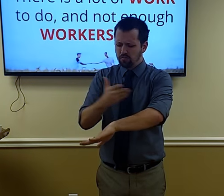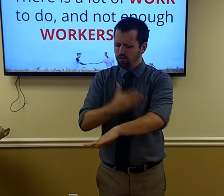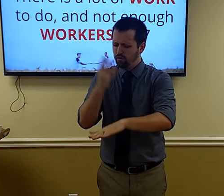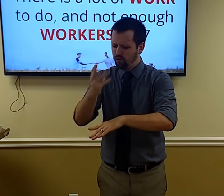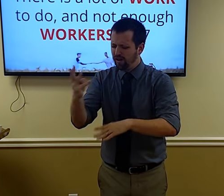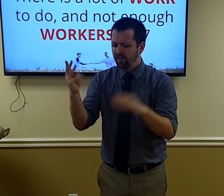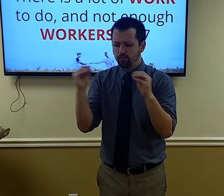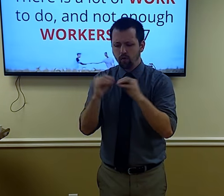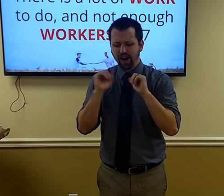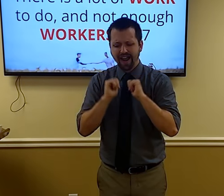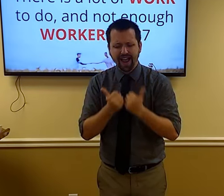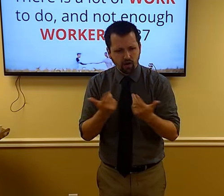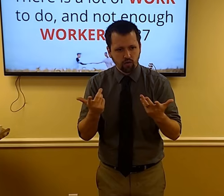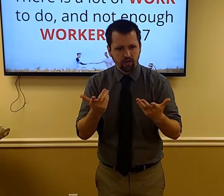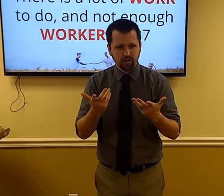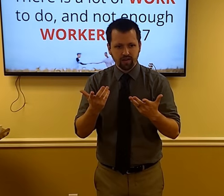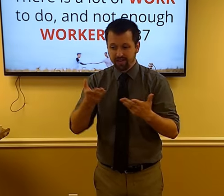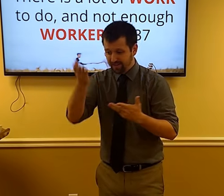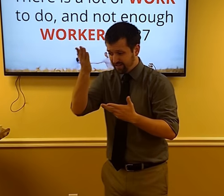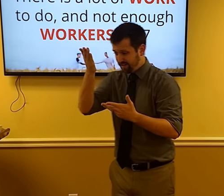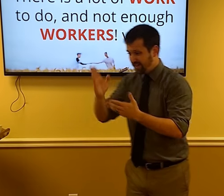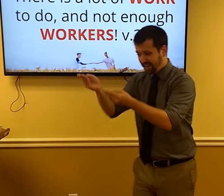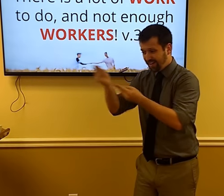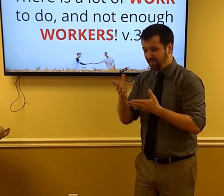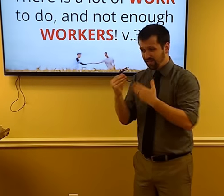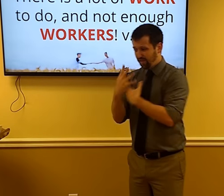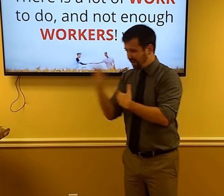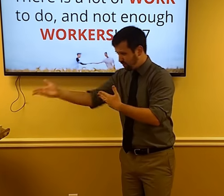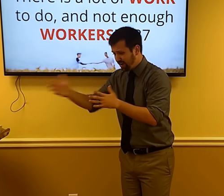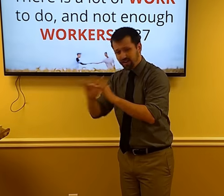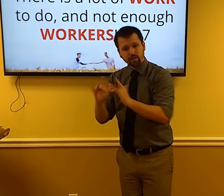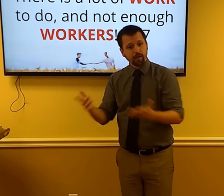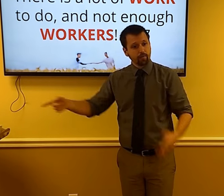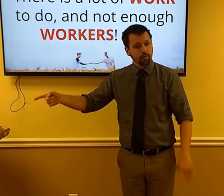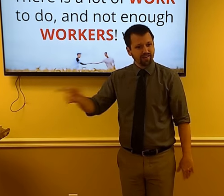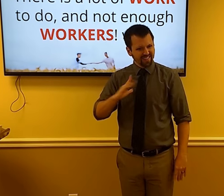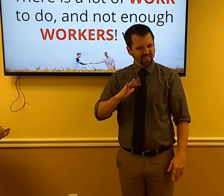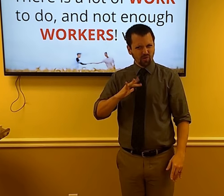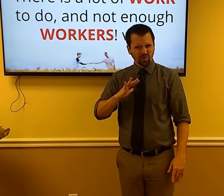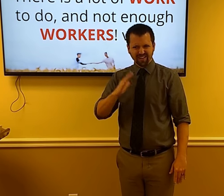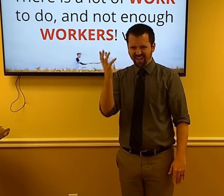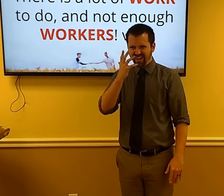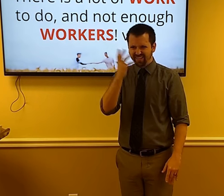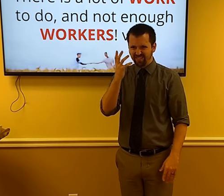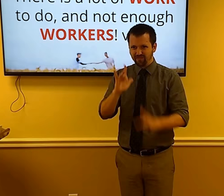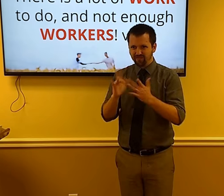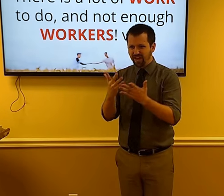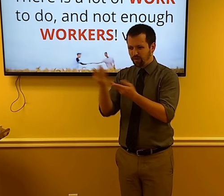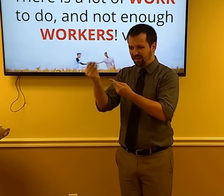Who witness more. How. God gave us advice right here in the Bible. Isn't that cool? Awesome. The Bible gives